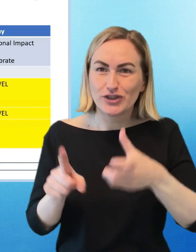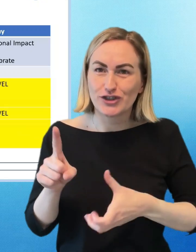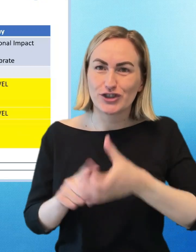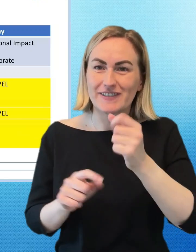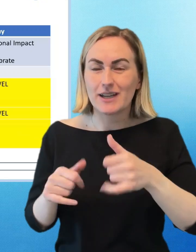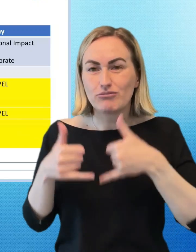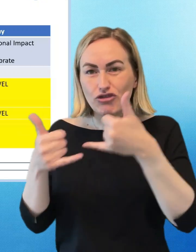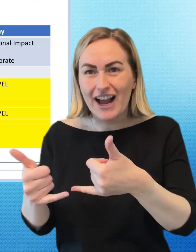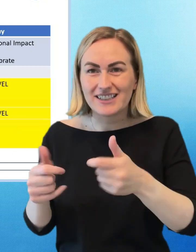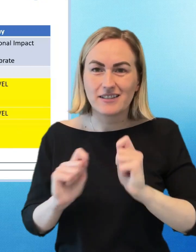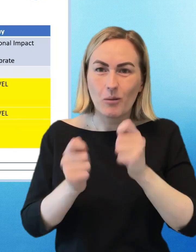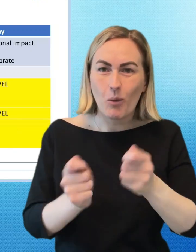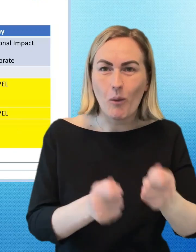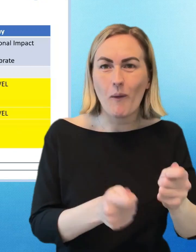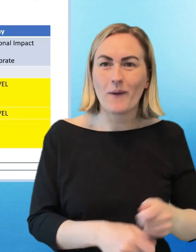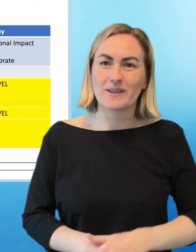and awards.